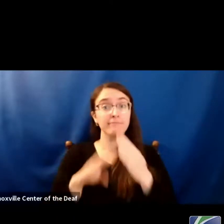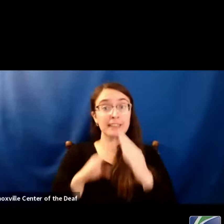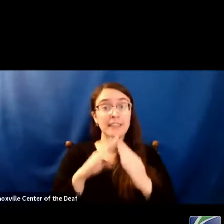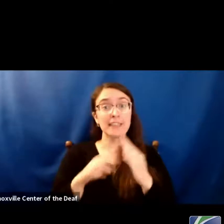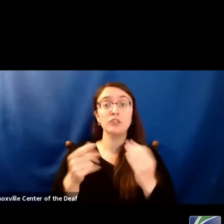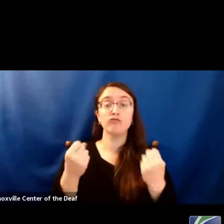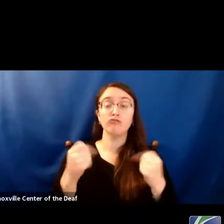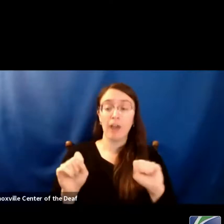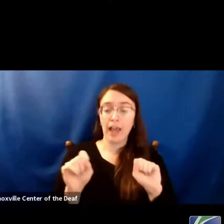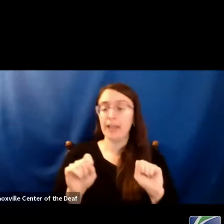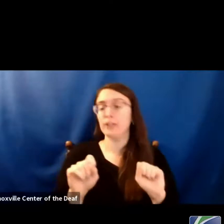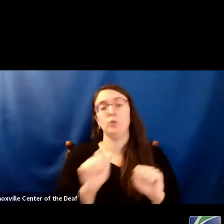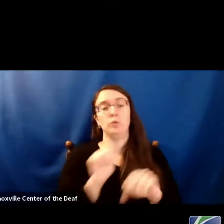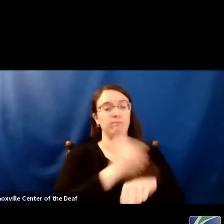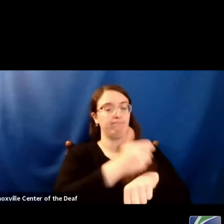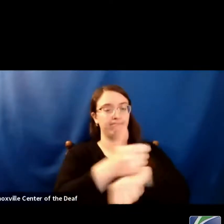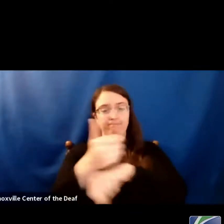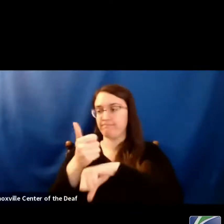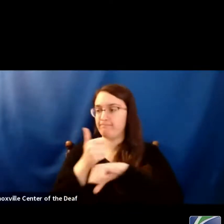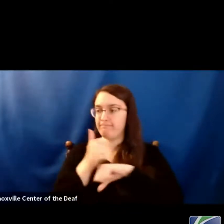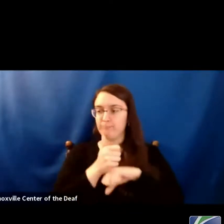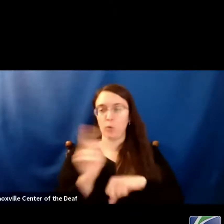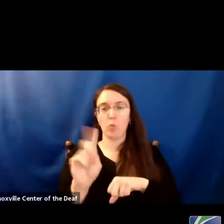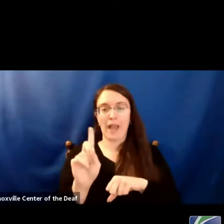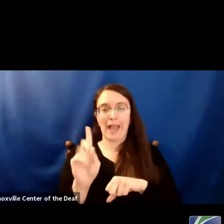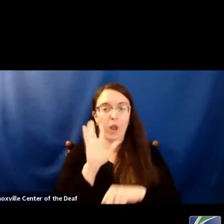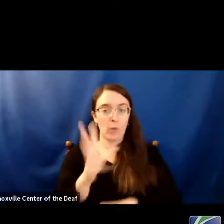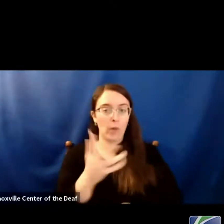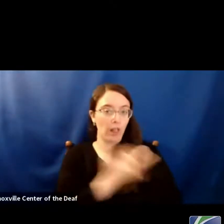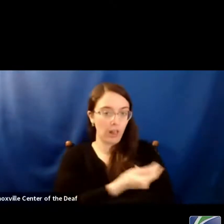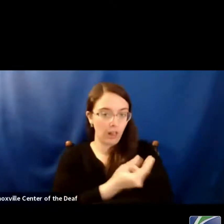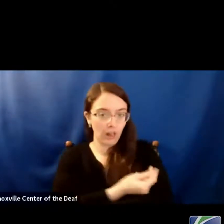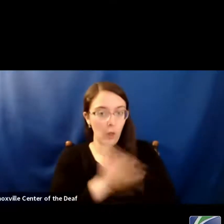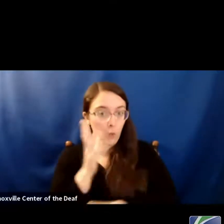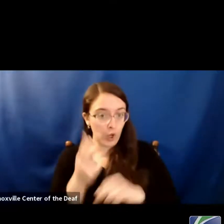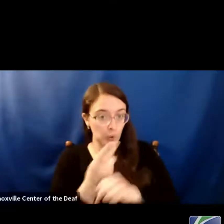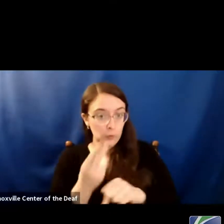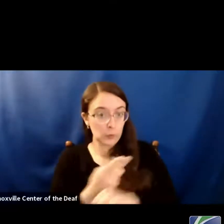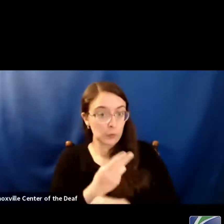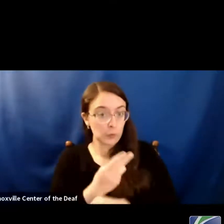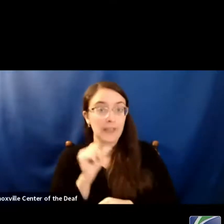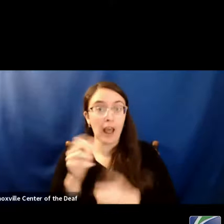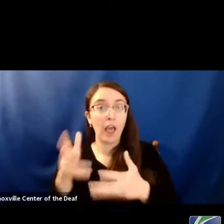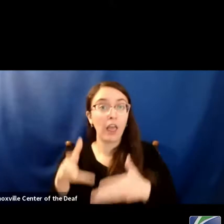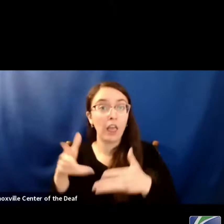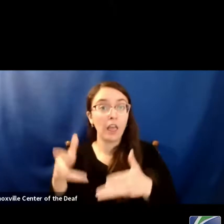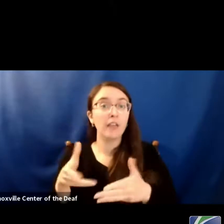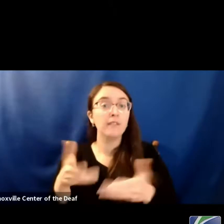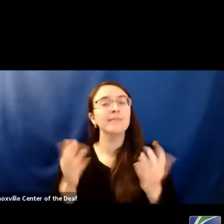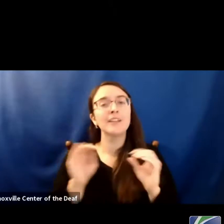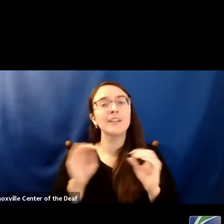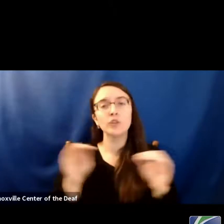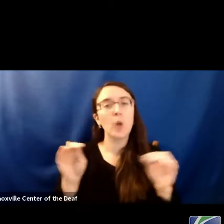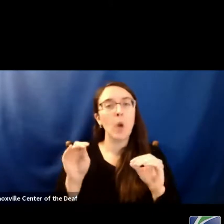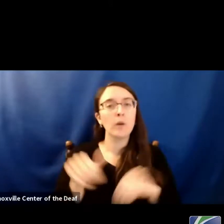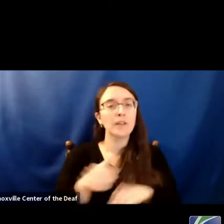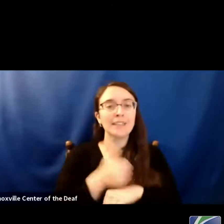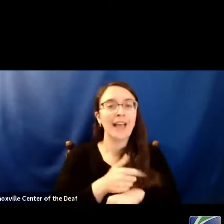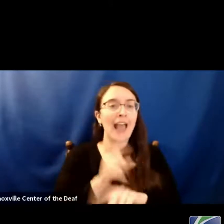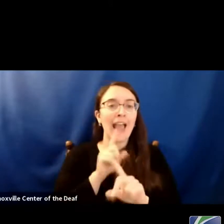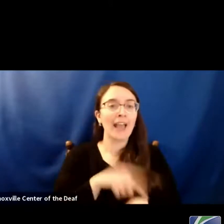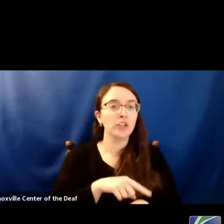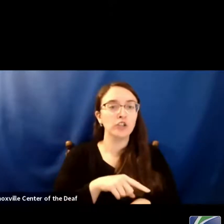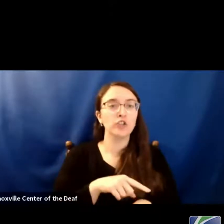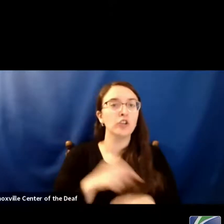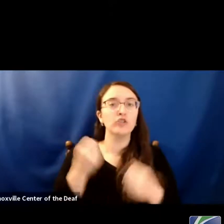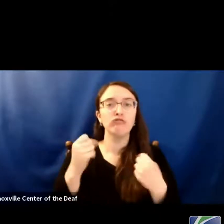it in a place where it will get used. So it kind of varies. There's no set answer to that. They try not to send it there and have to move